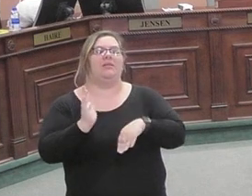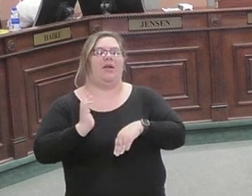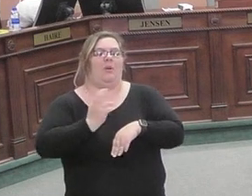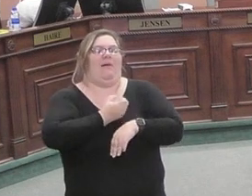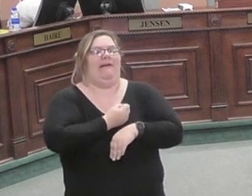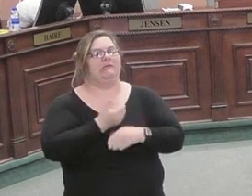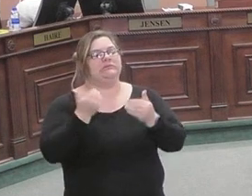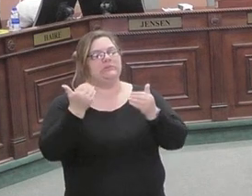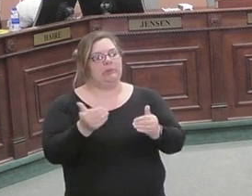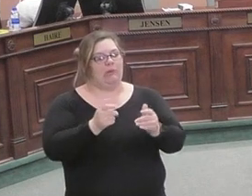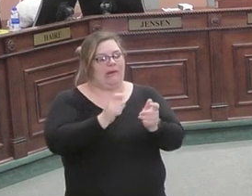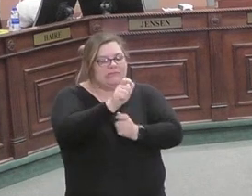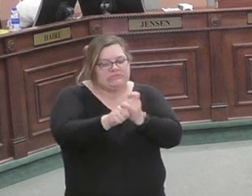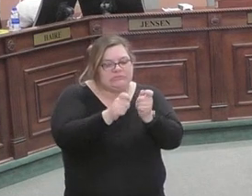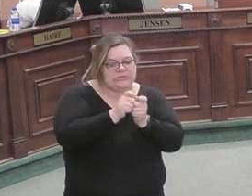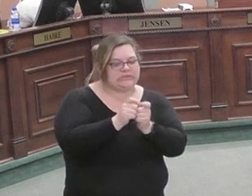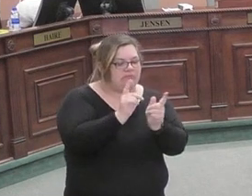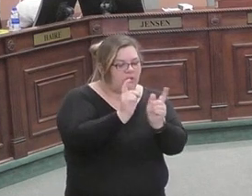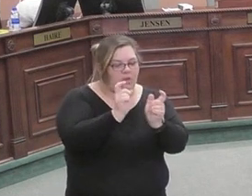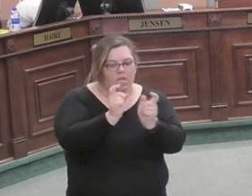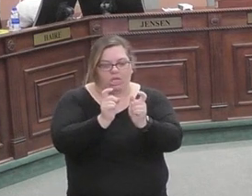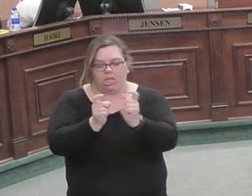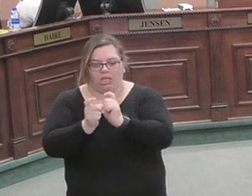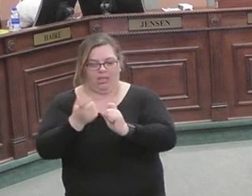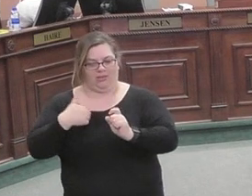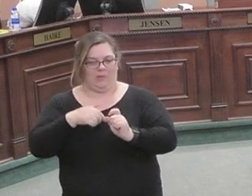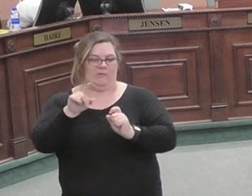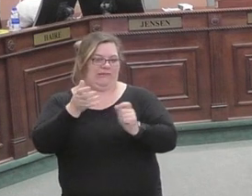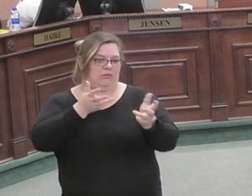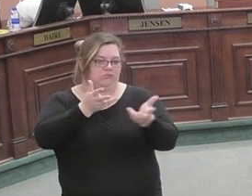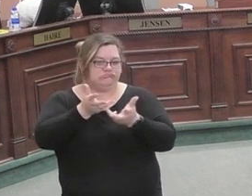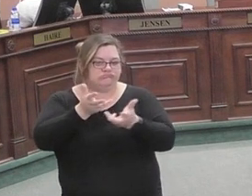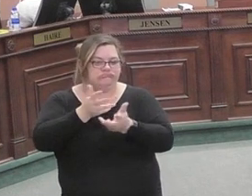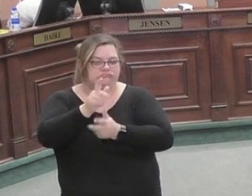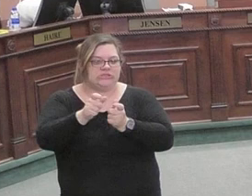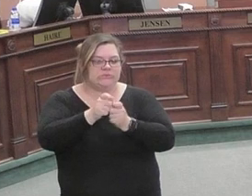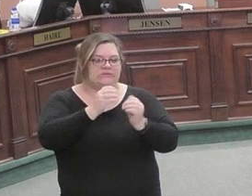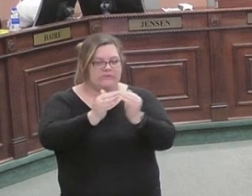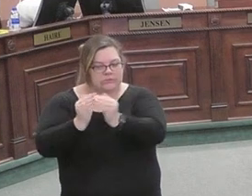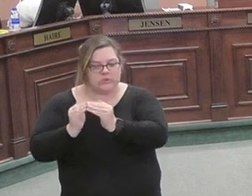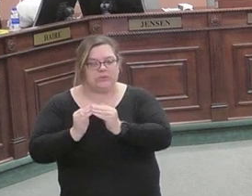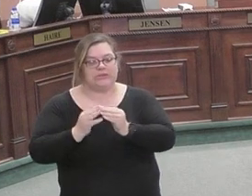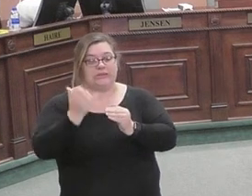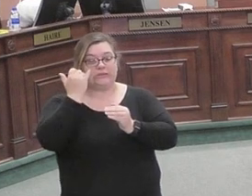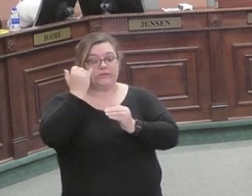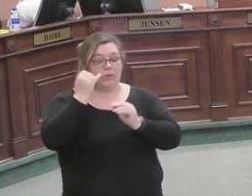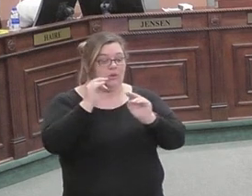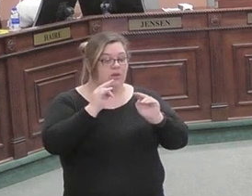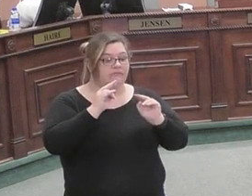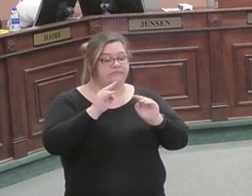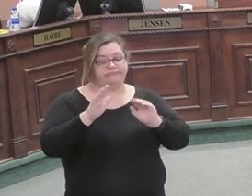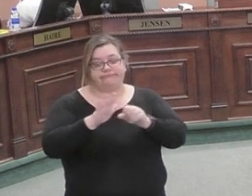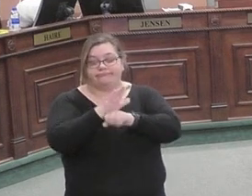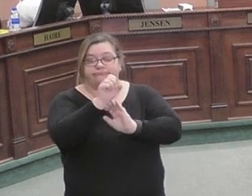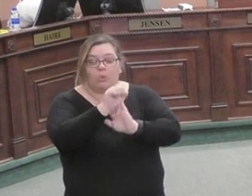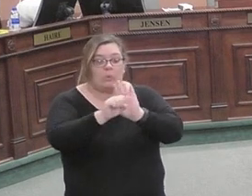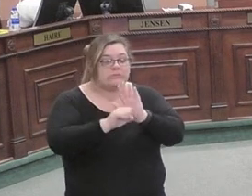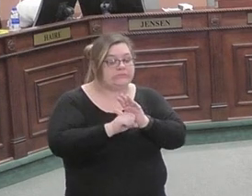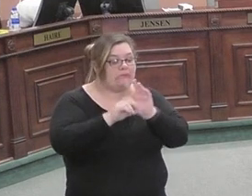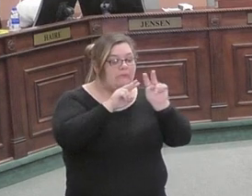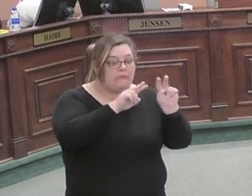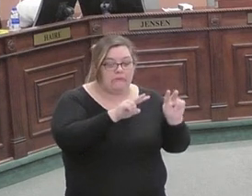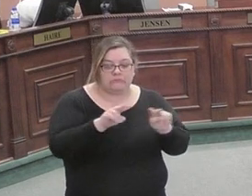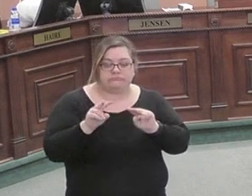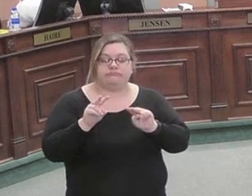to the problems or the issues that they needed to deal with in their specific communities. And so if you look across the state, you have other stay-at-home orders in